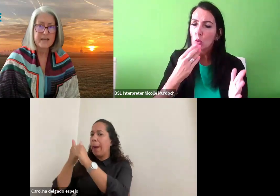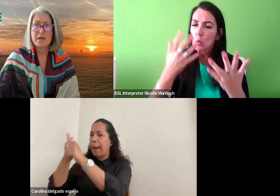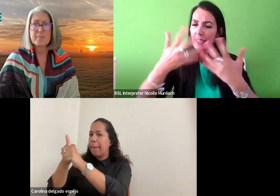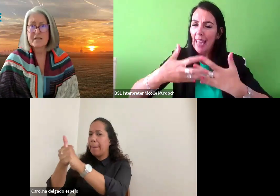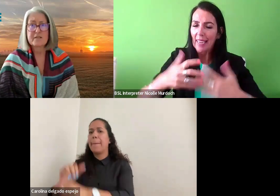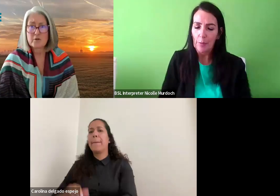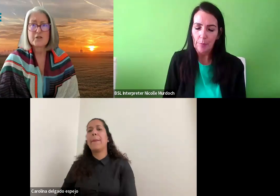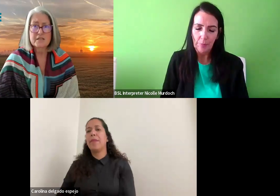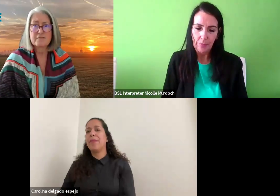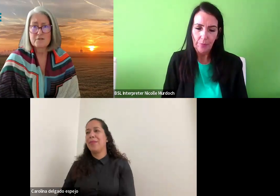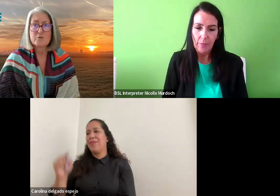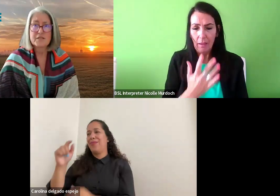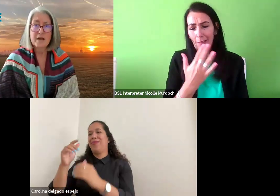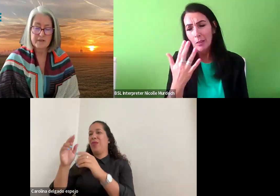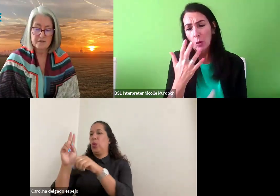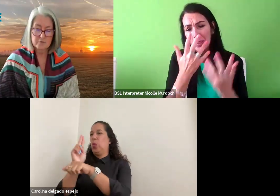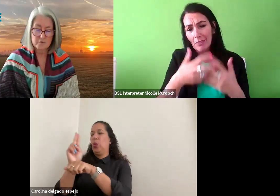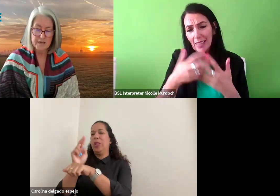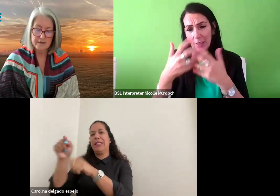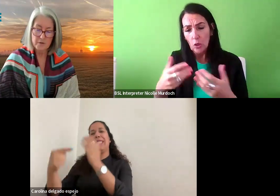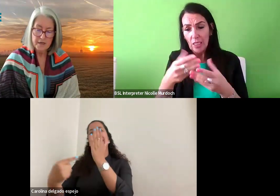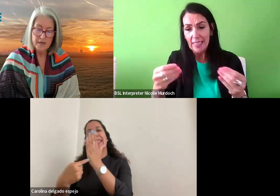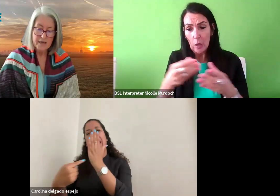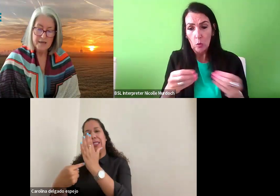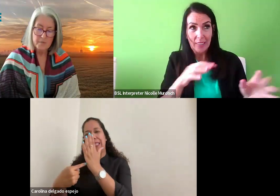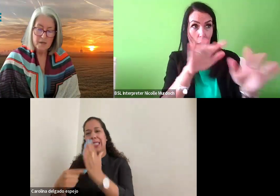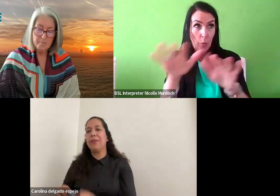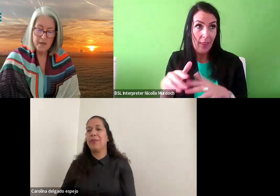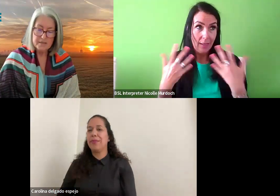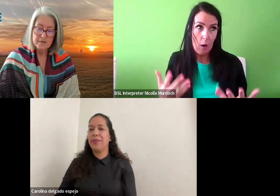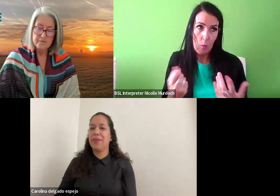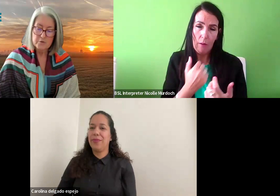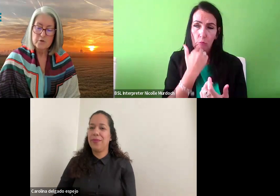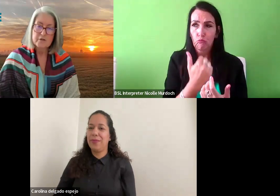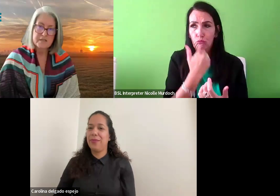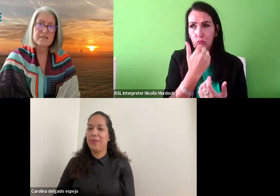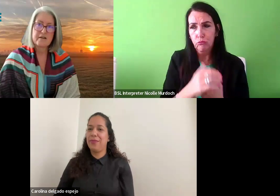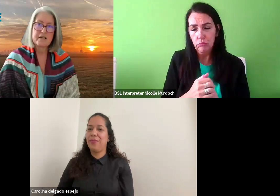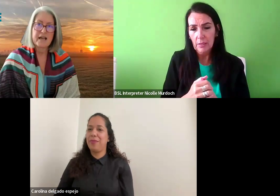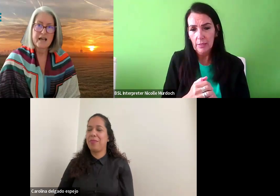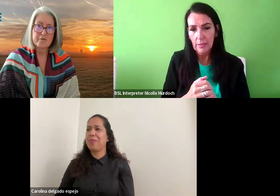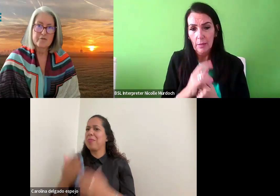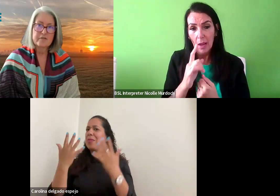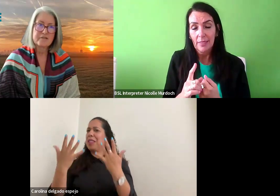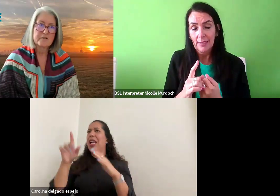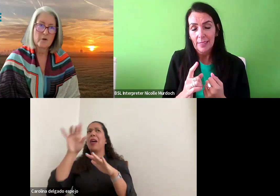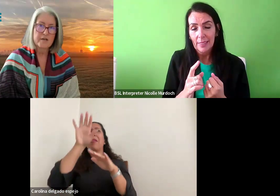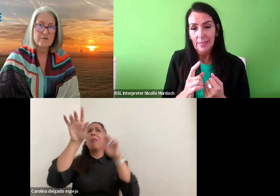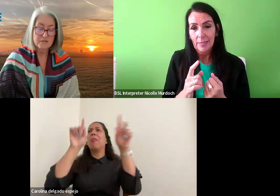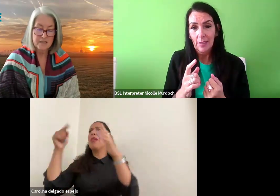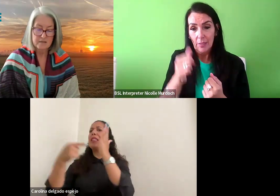And there are many, many technologies and solutions out there to do that now. But we do not necessarily have